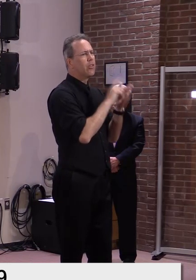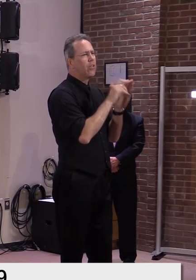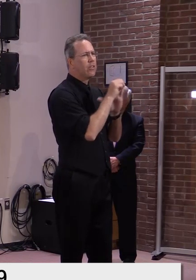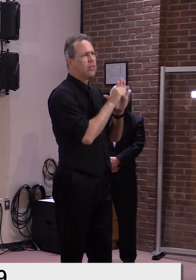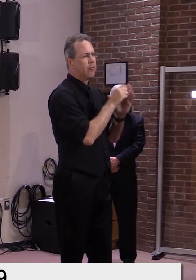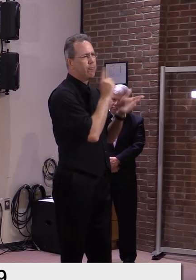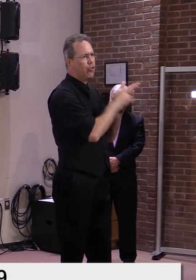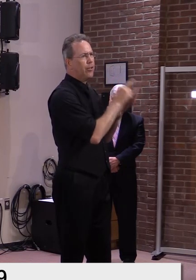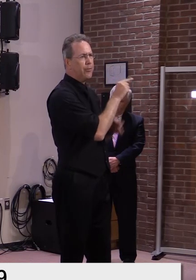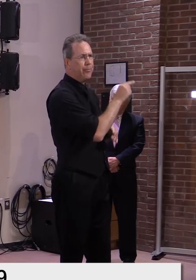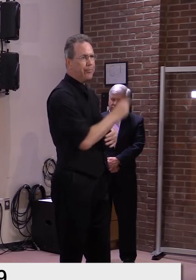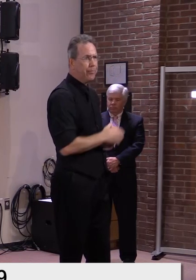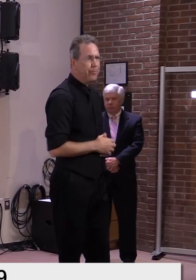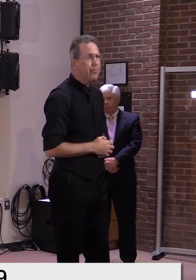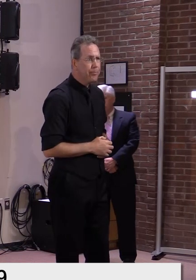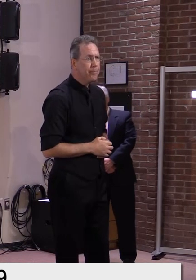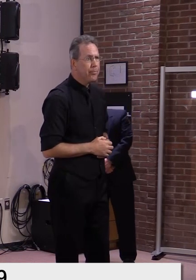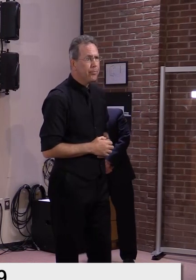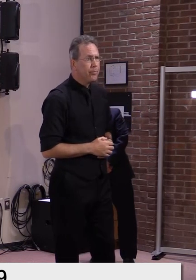Thank you.